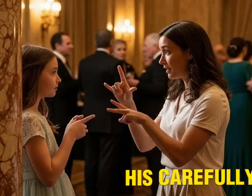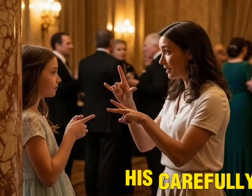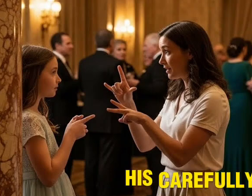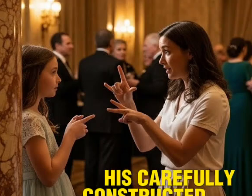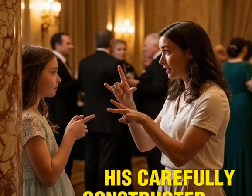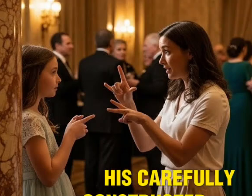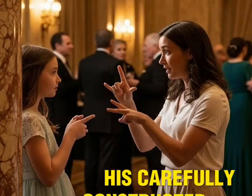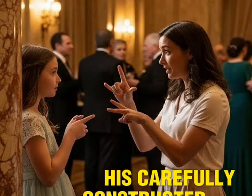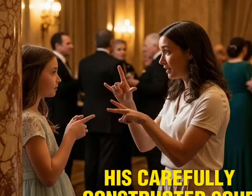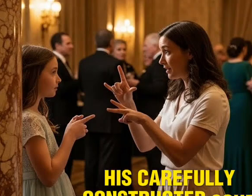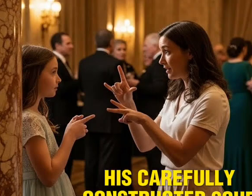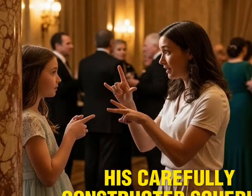carefully constructed schedule cracked.